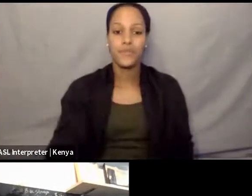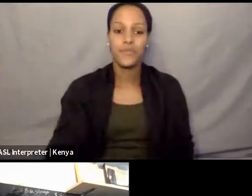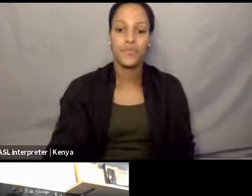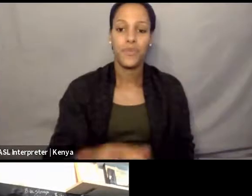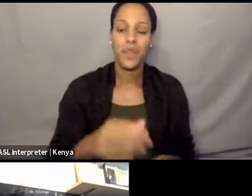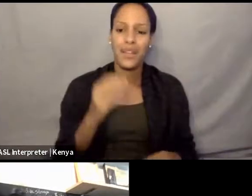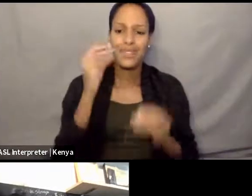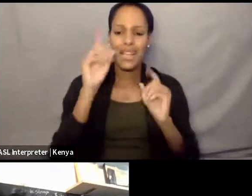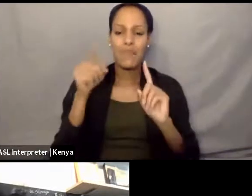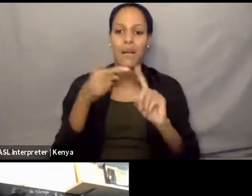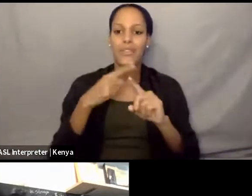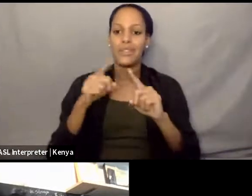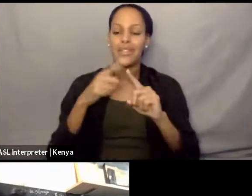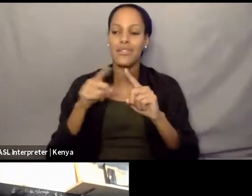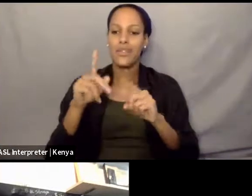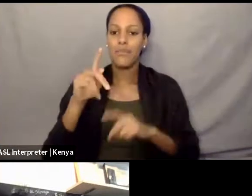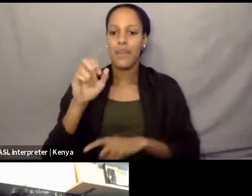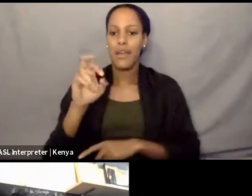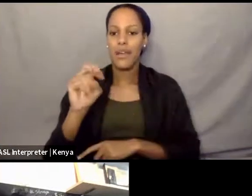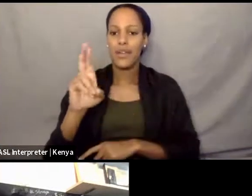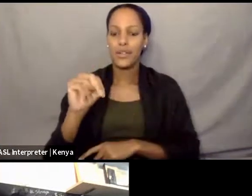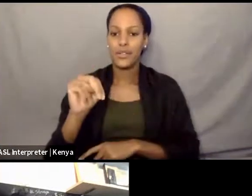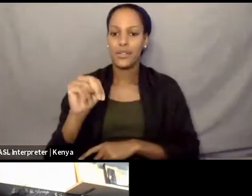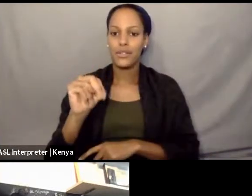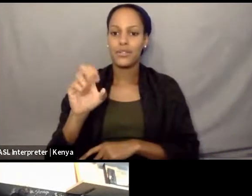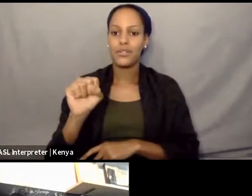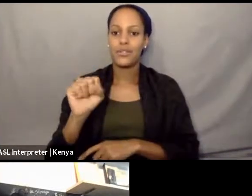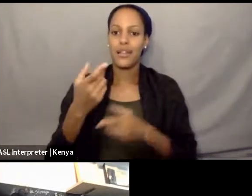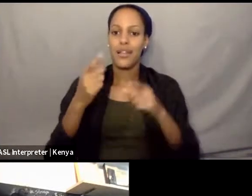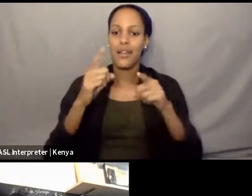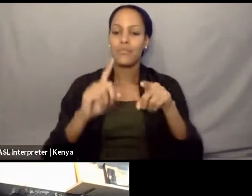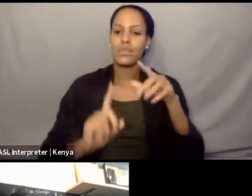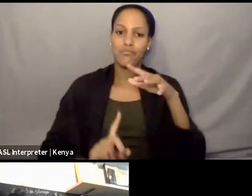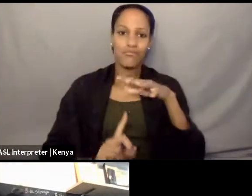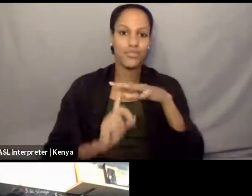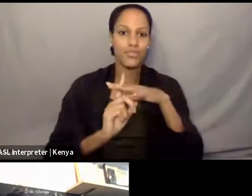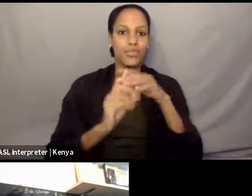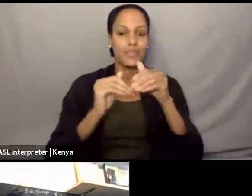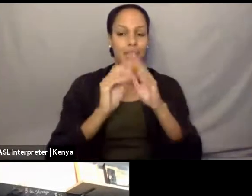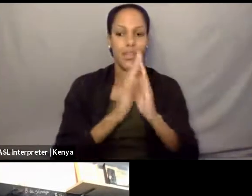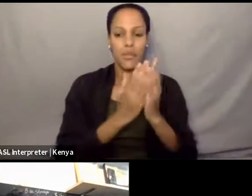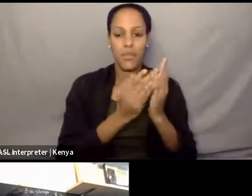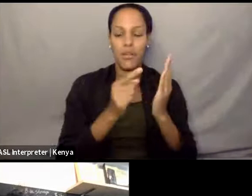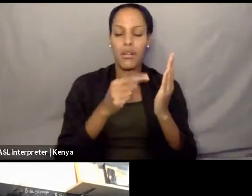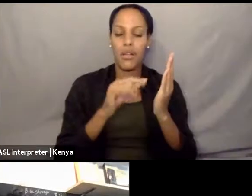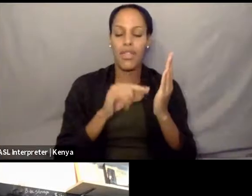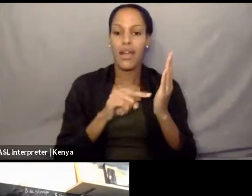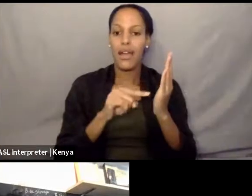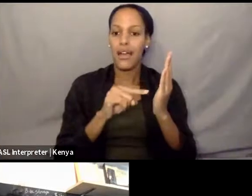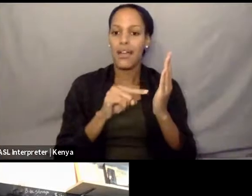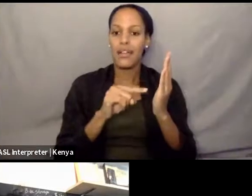about those patterns that emerged, and again, if that's sort of the mirror, was there